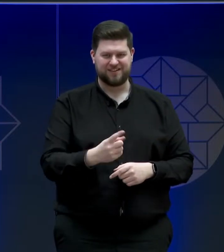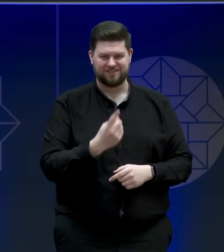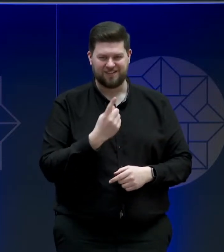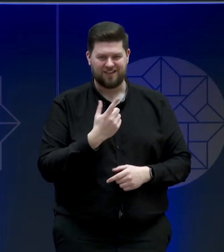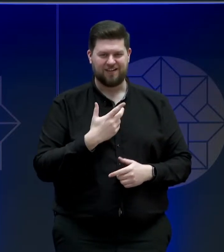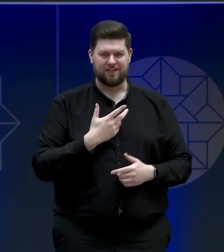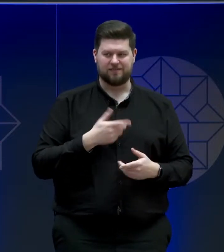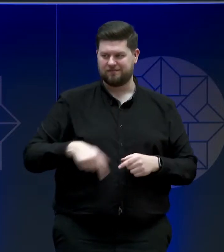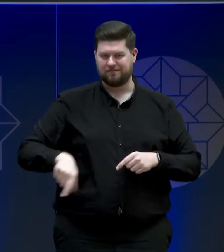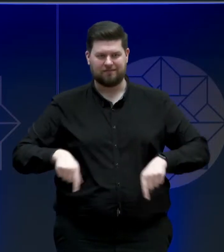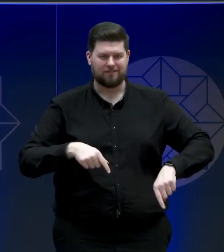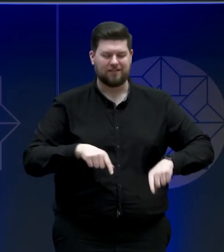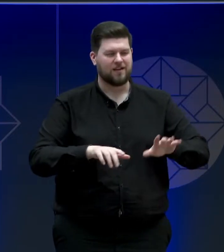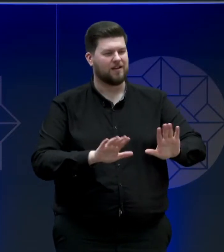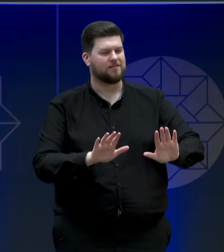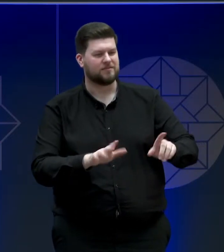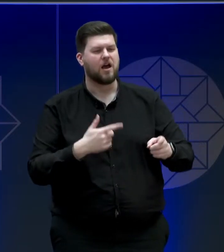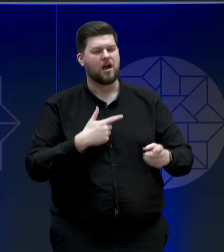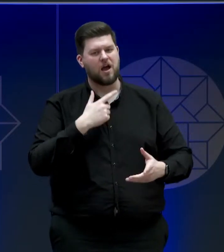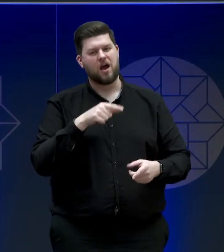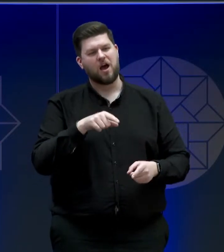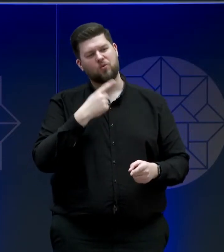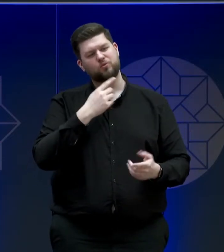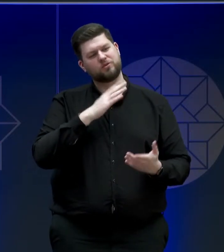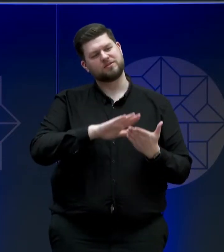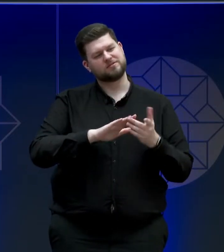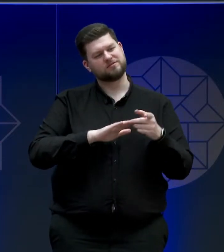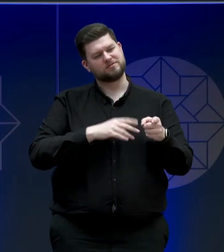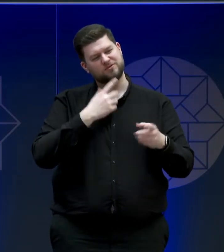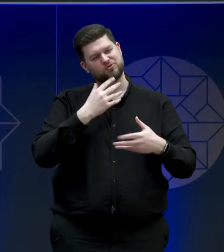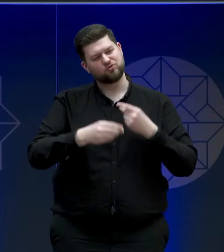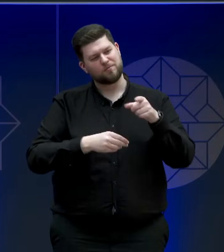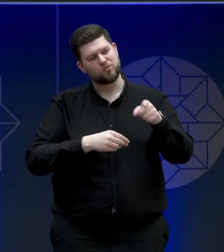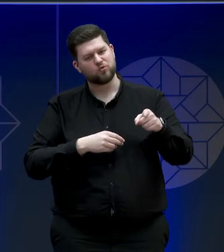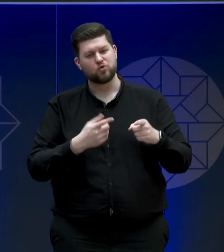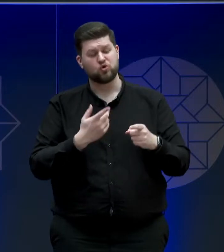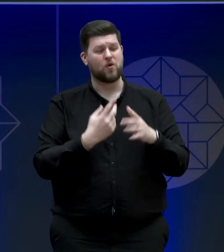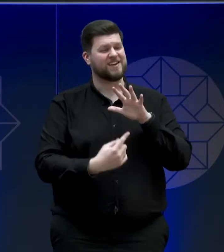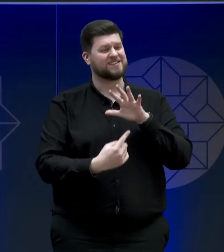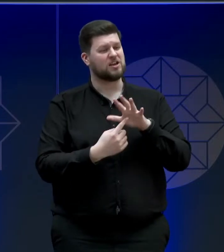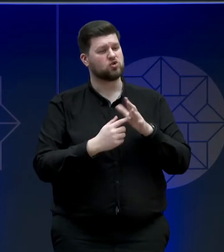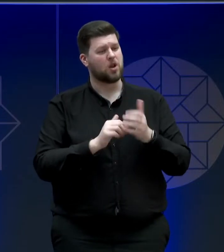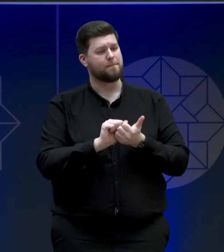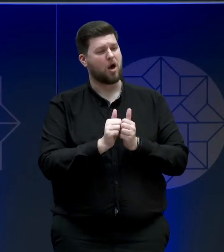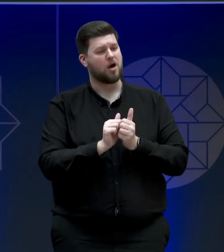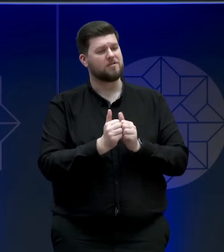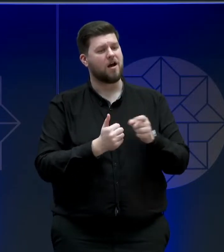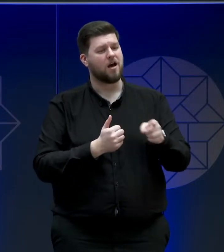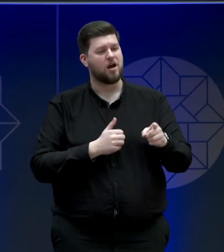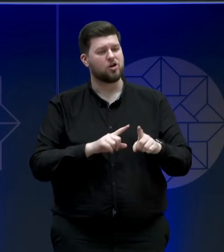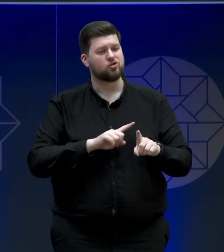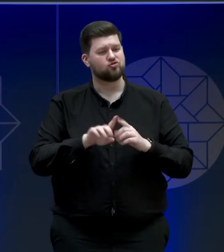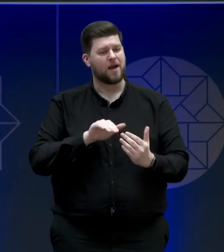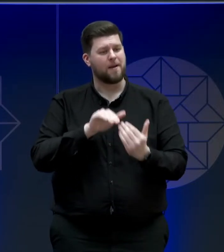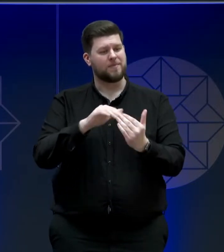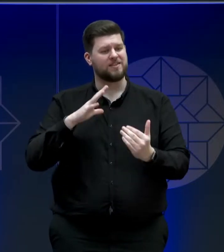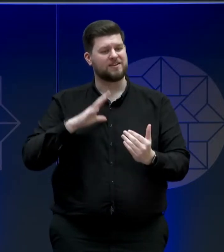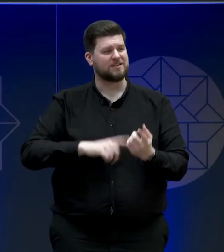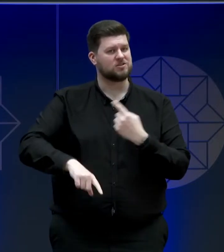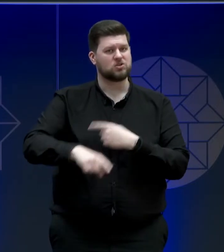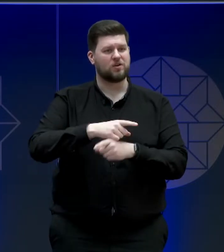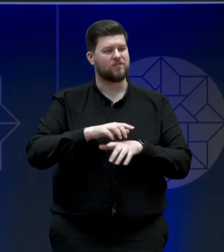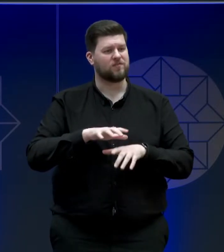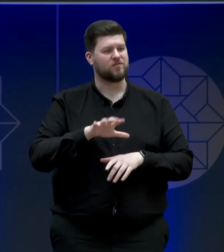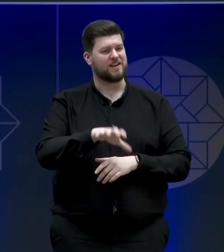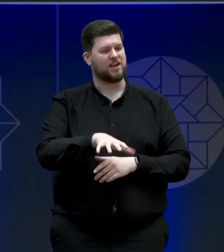gate, I would describe you as essential partners in meeting the needs of the nation. That's how I would